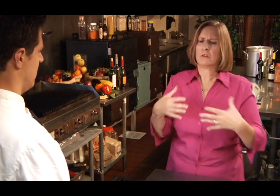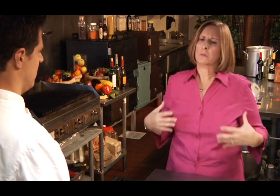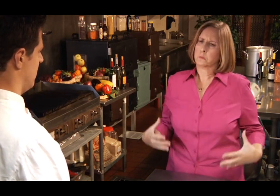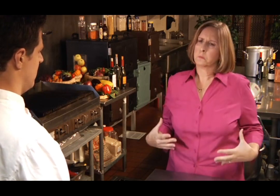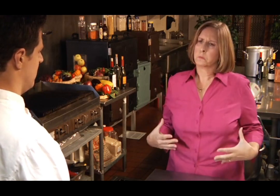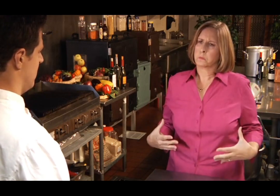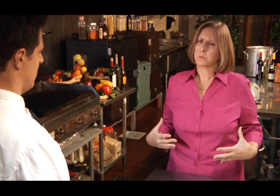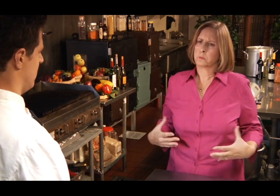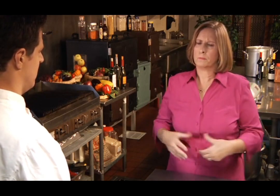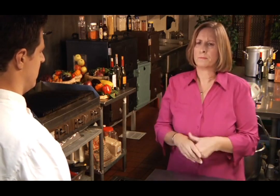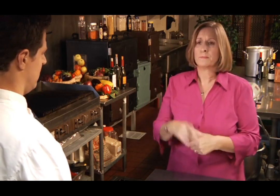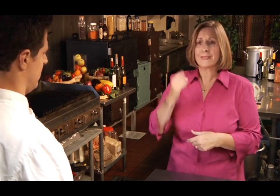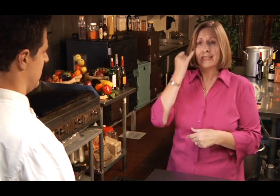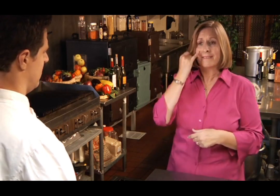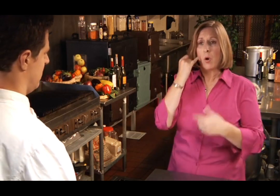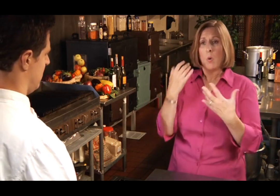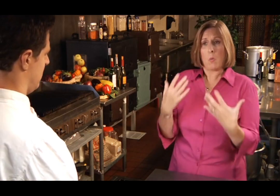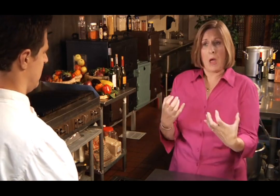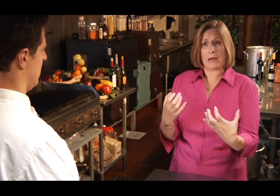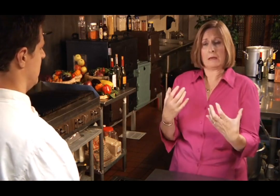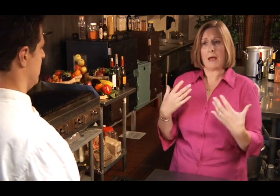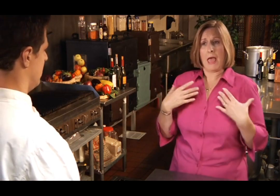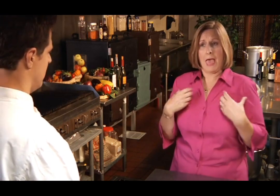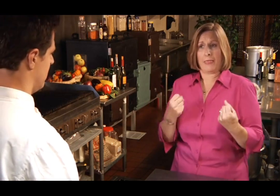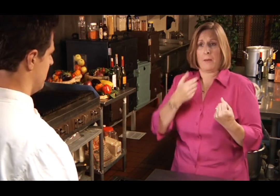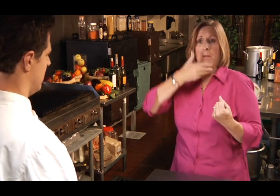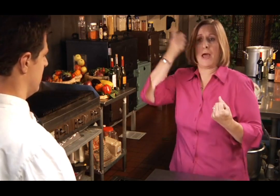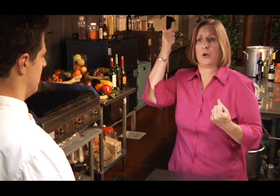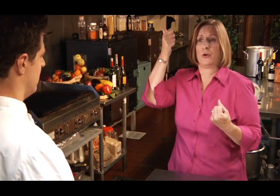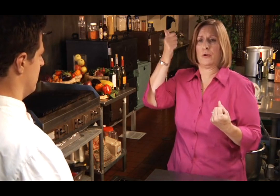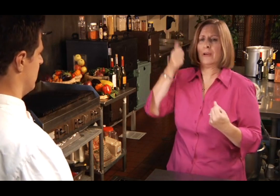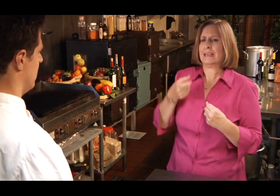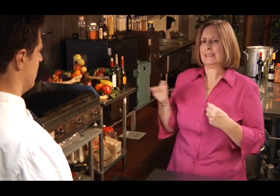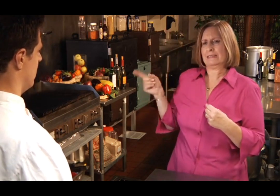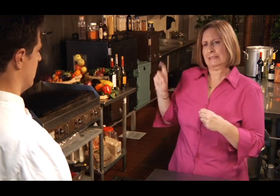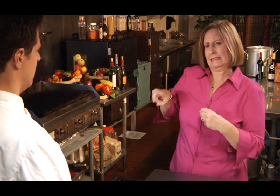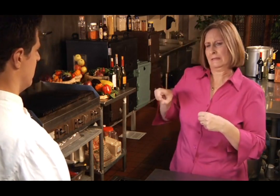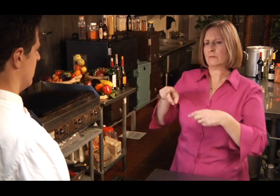to be overweight. In order to be healthier, this person needs to lose weight.